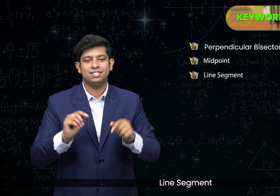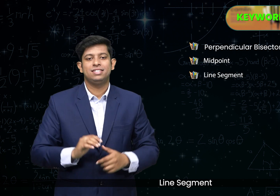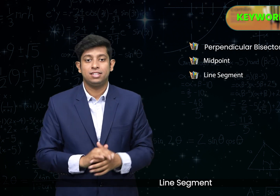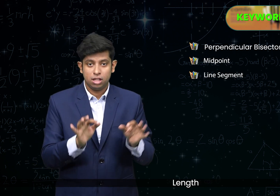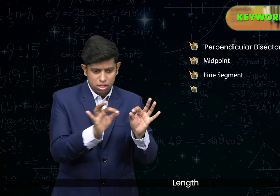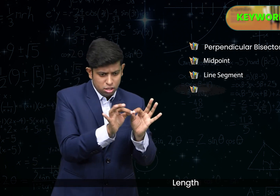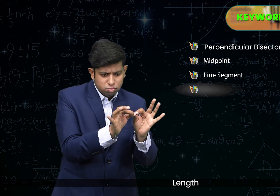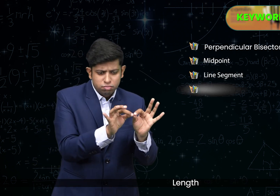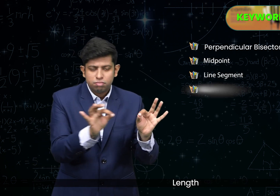length,